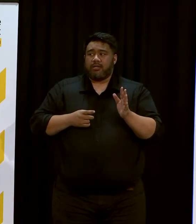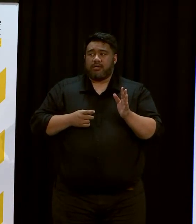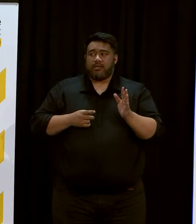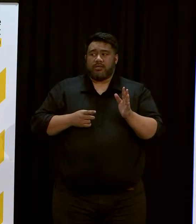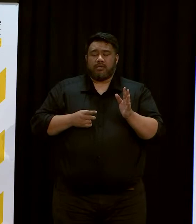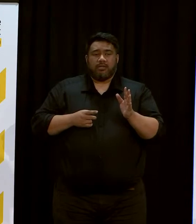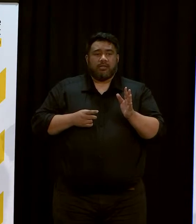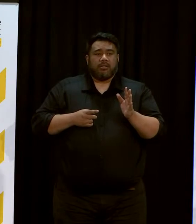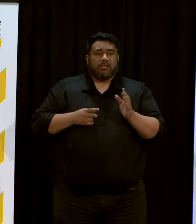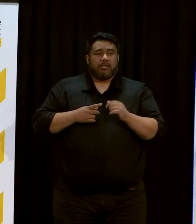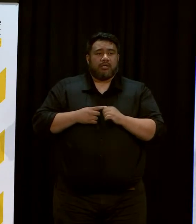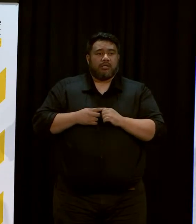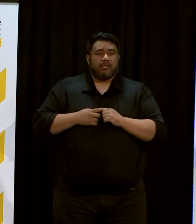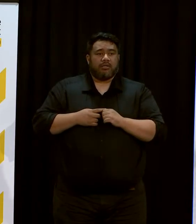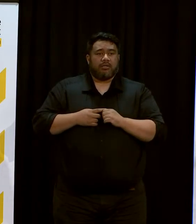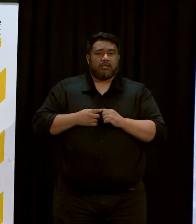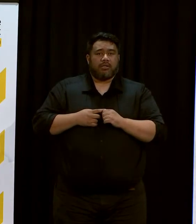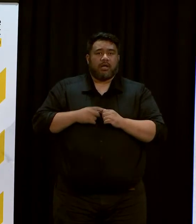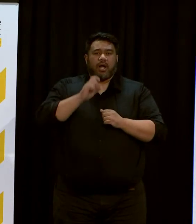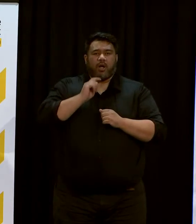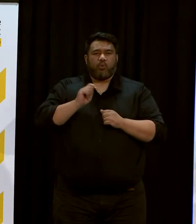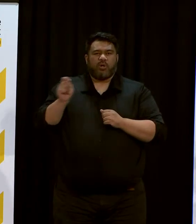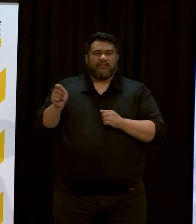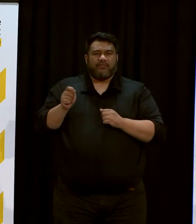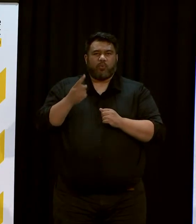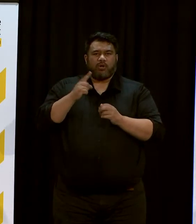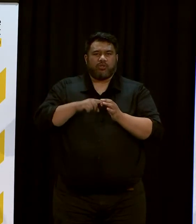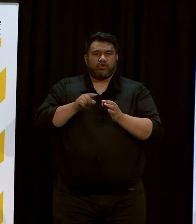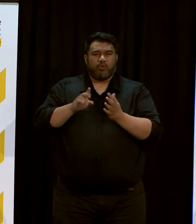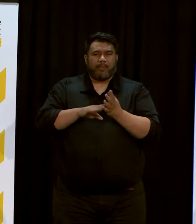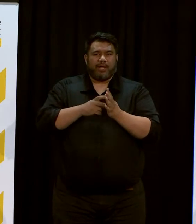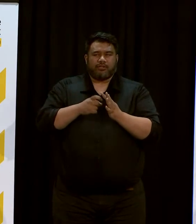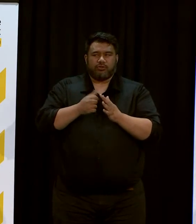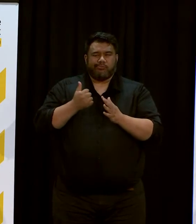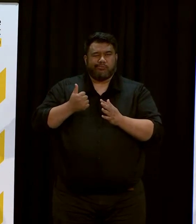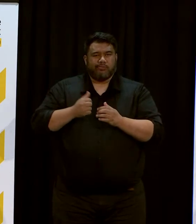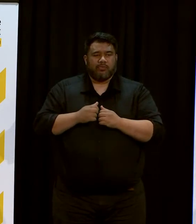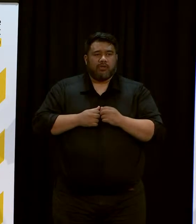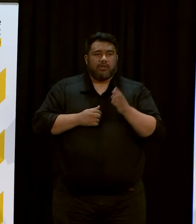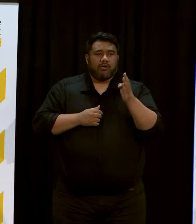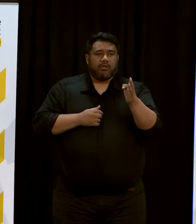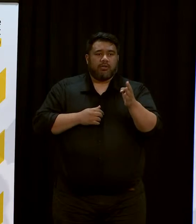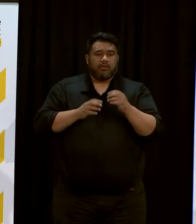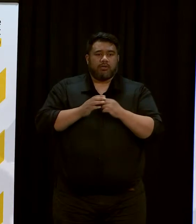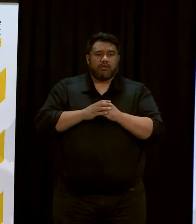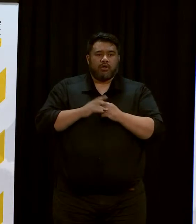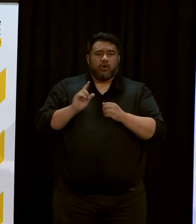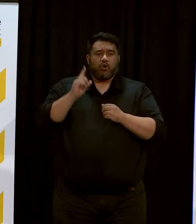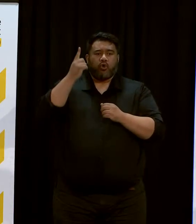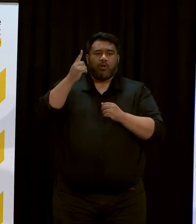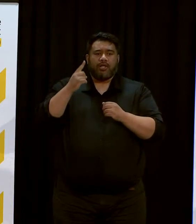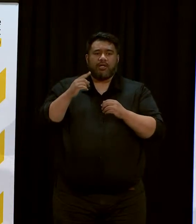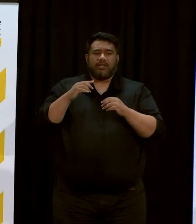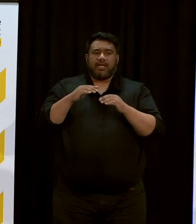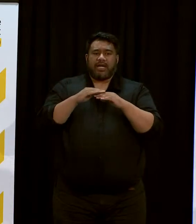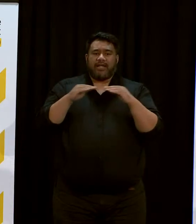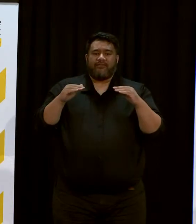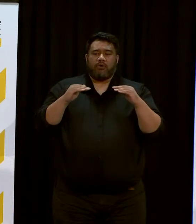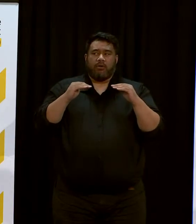should. I'll give you a question. The alert level review that's happening in 2 weeks for Auckland, will that include